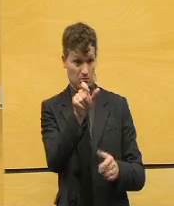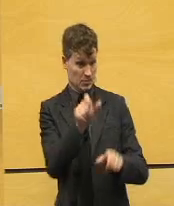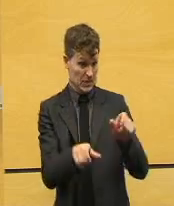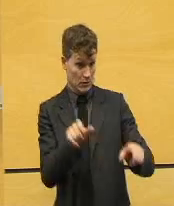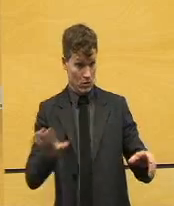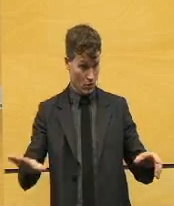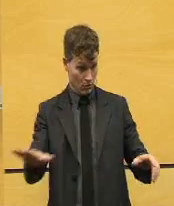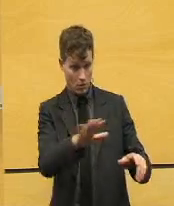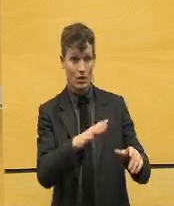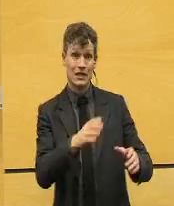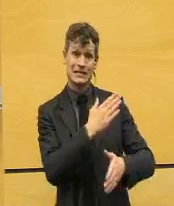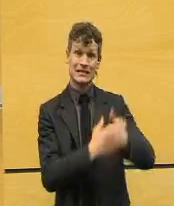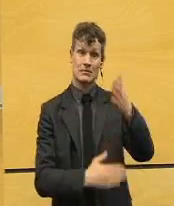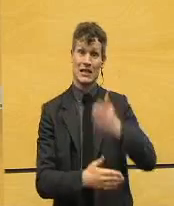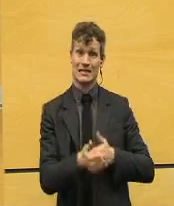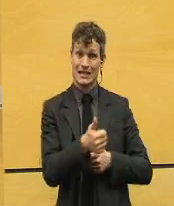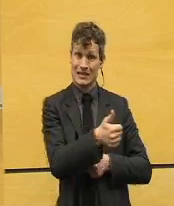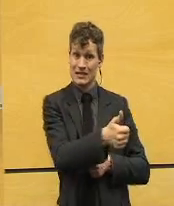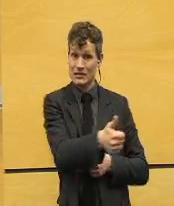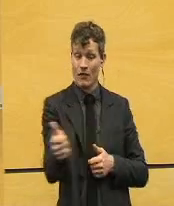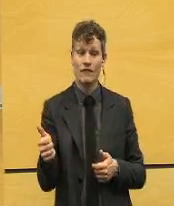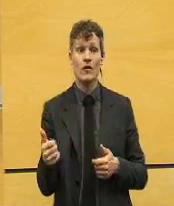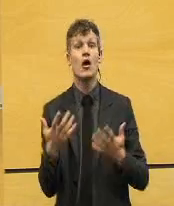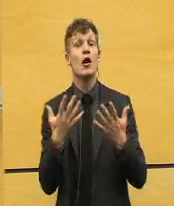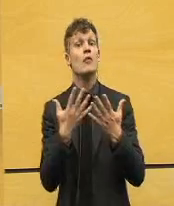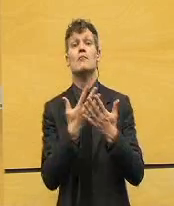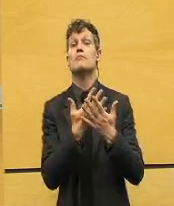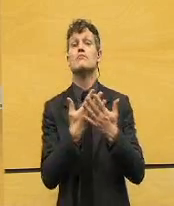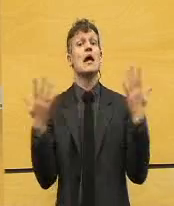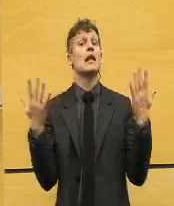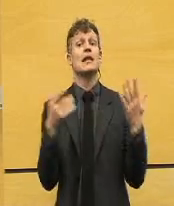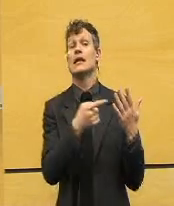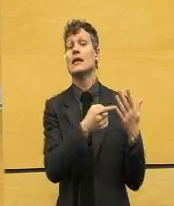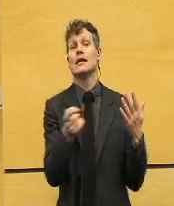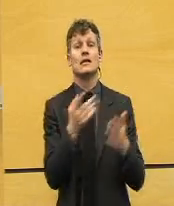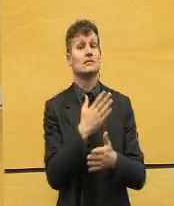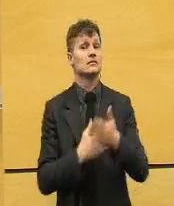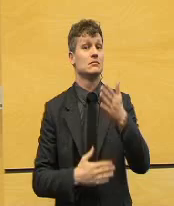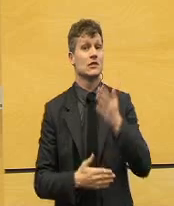because person with disabilities